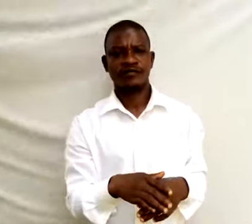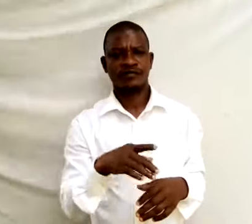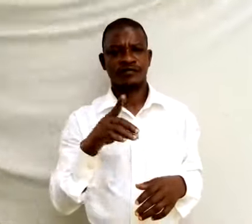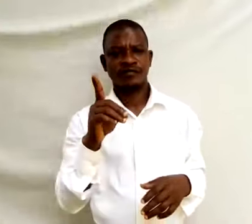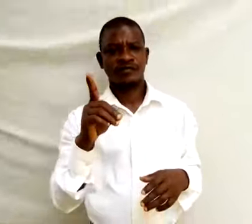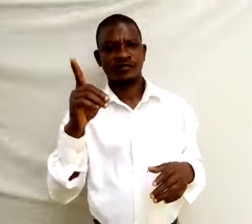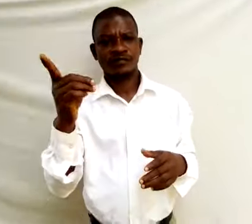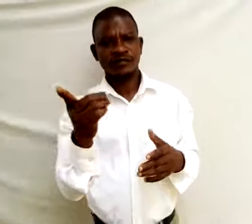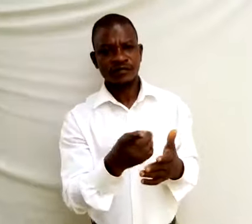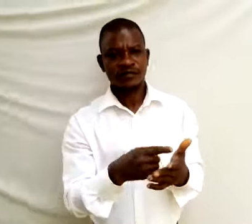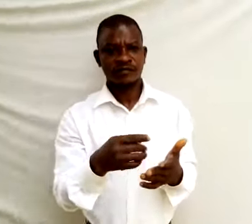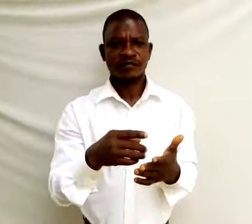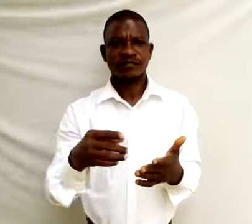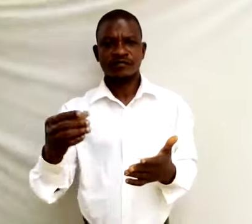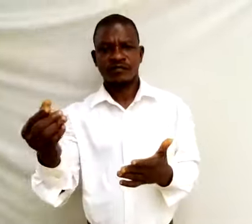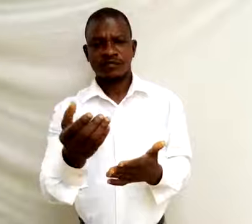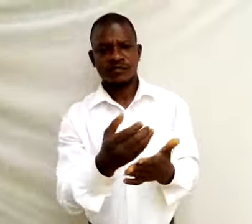Derive demand.